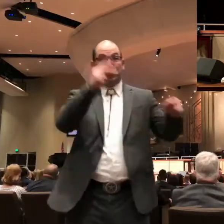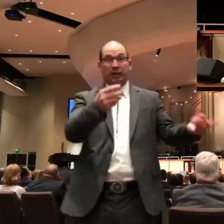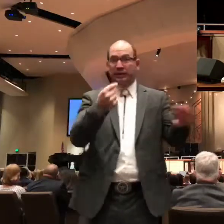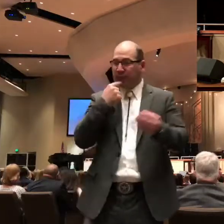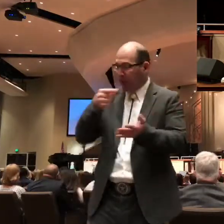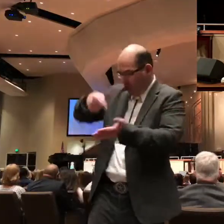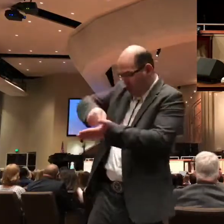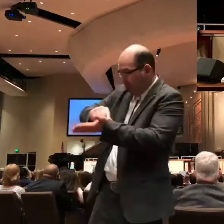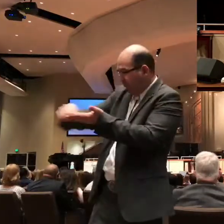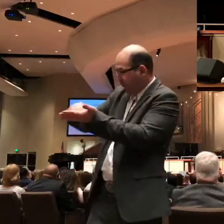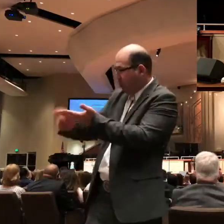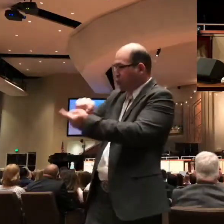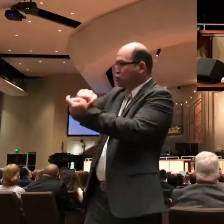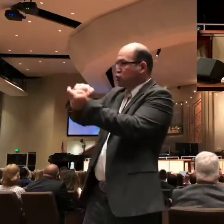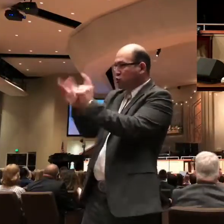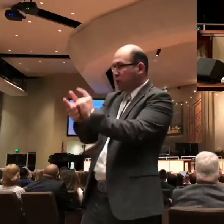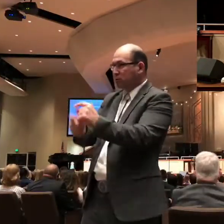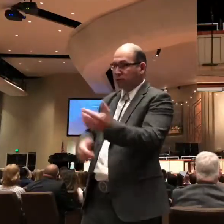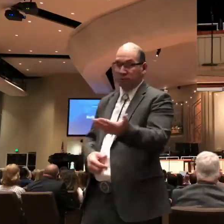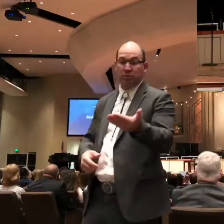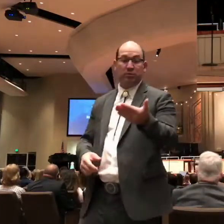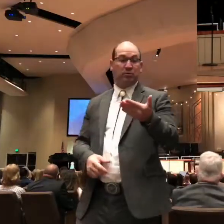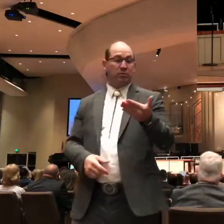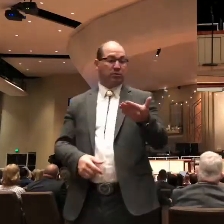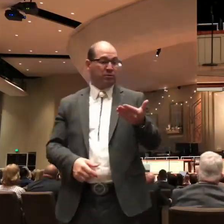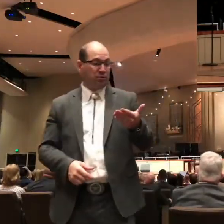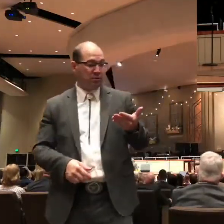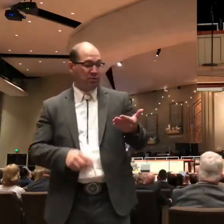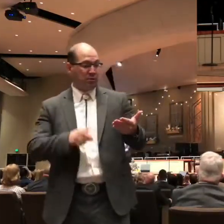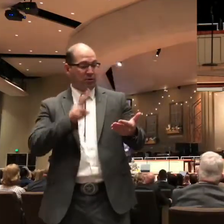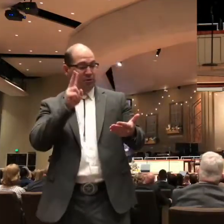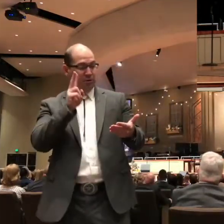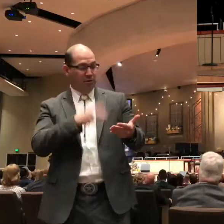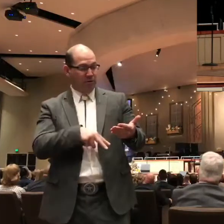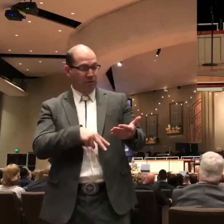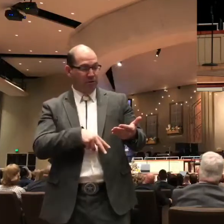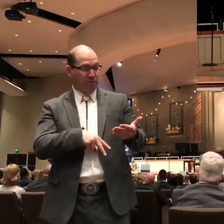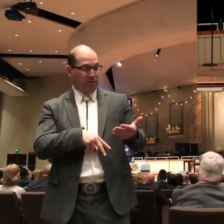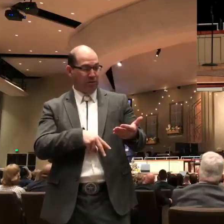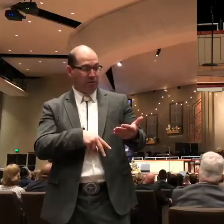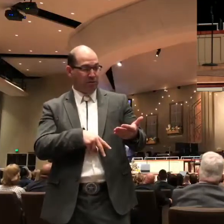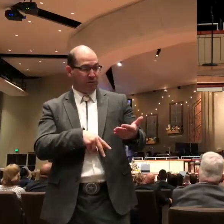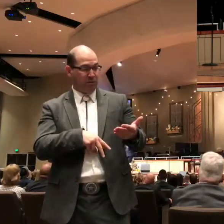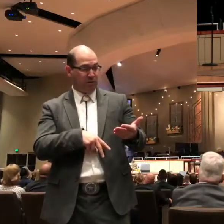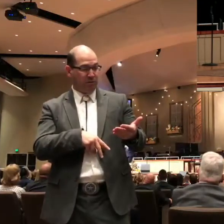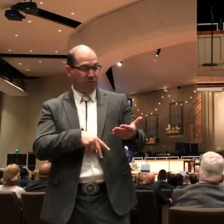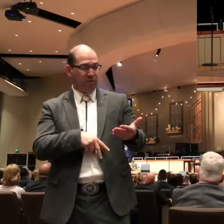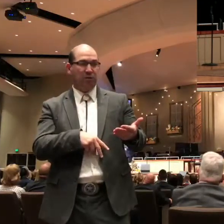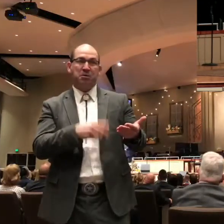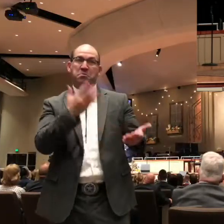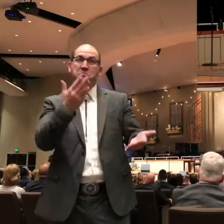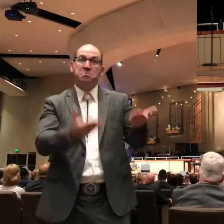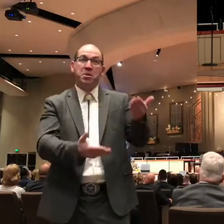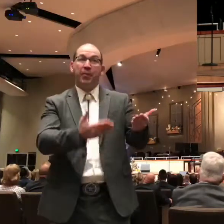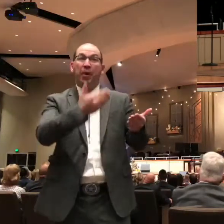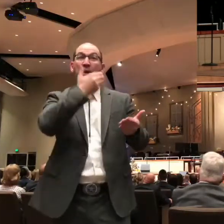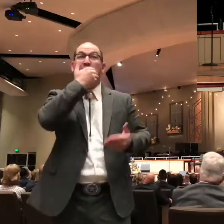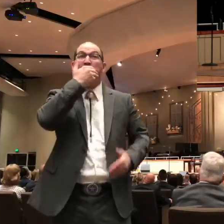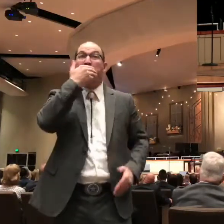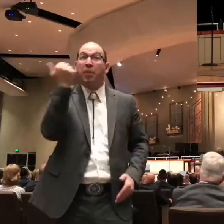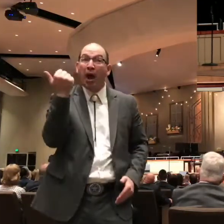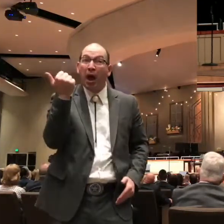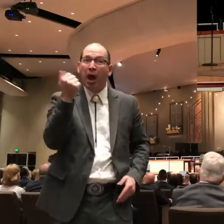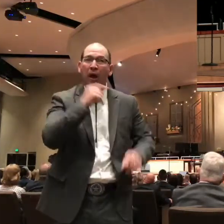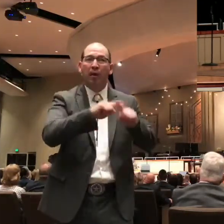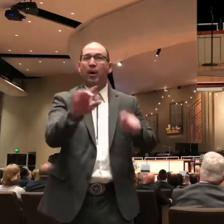take a look at it. And I didn't mind. I took a look at it and just kind of cursory look. They said, this is better than some of the others. And it may be. But as I was